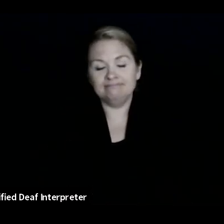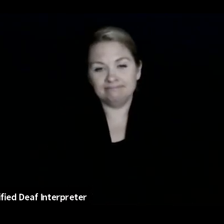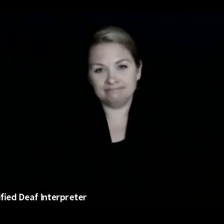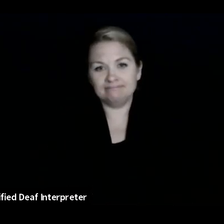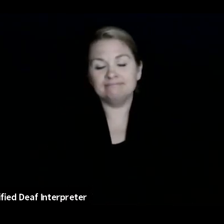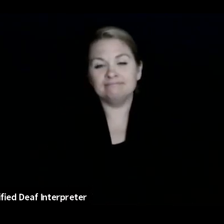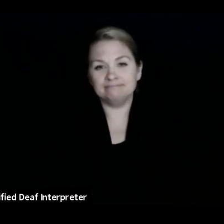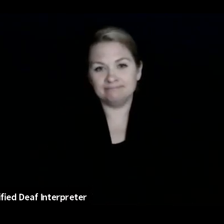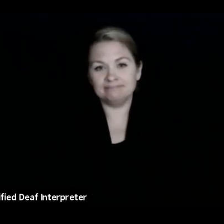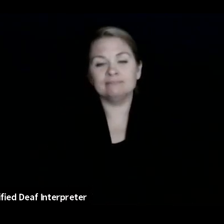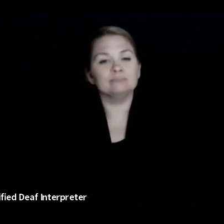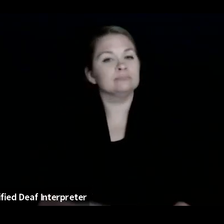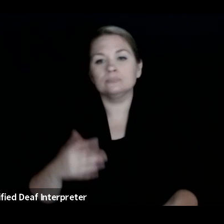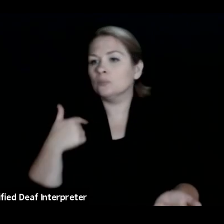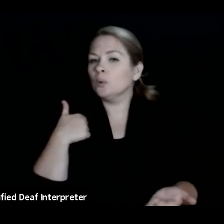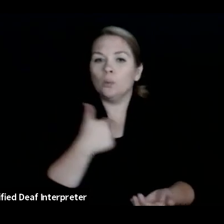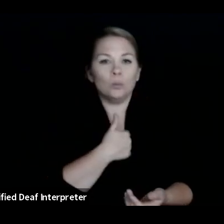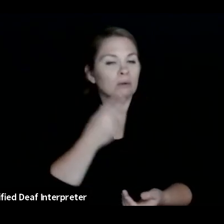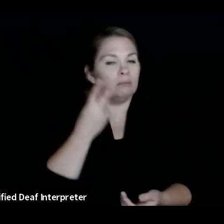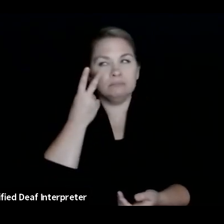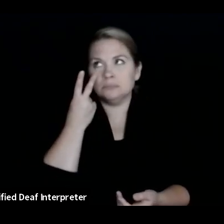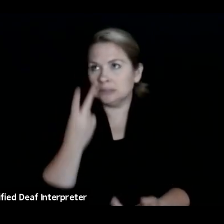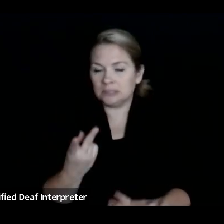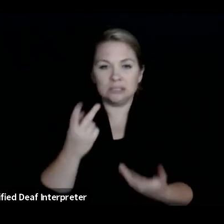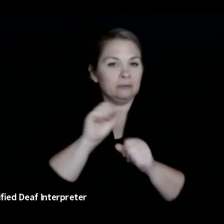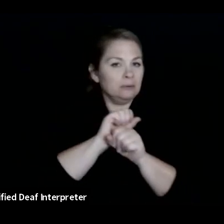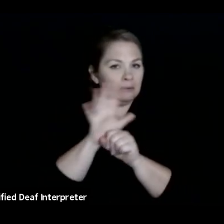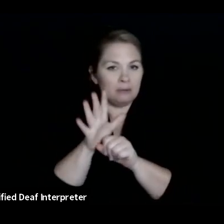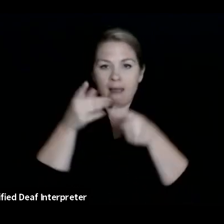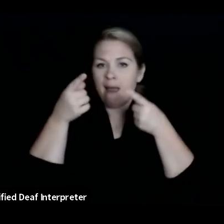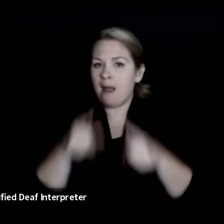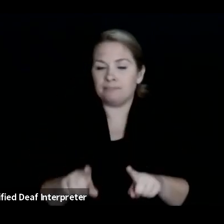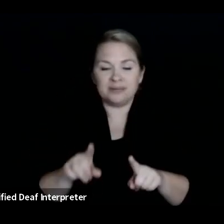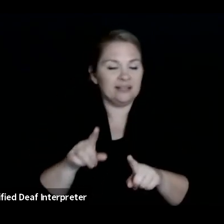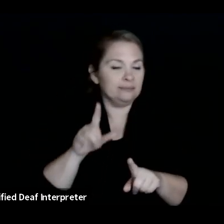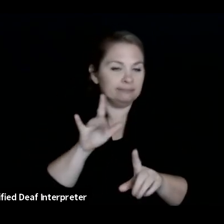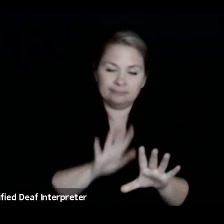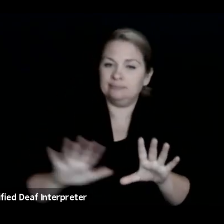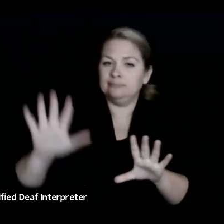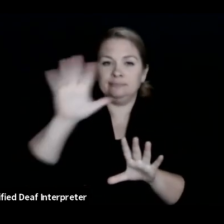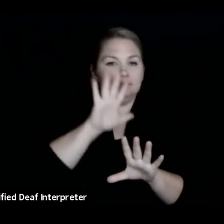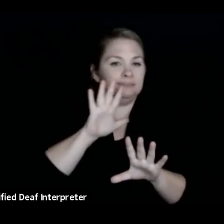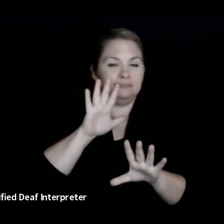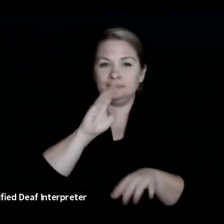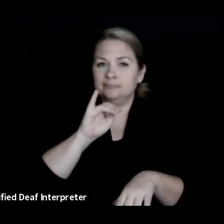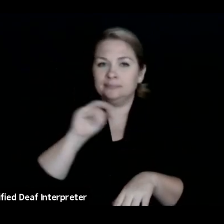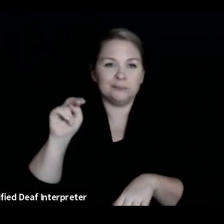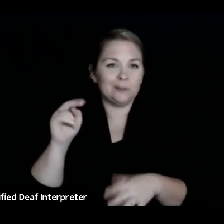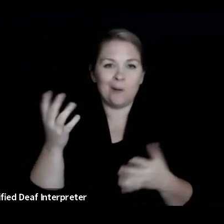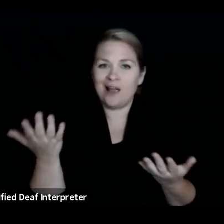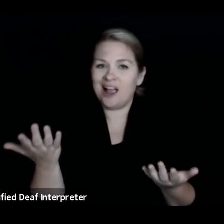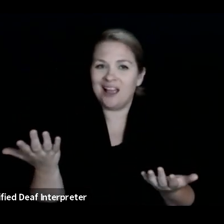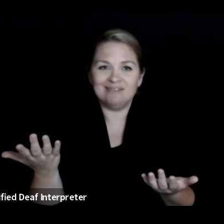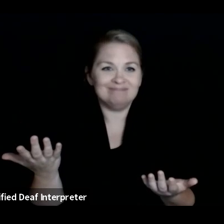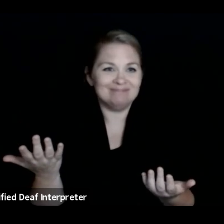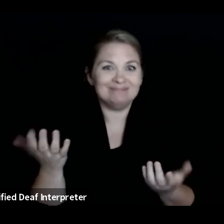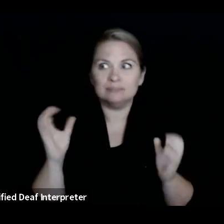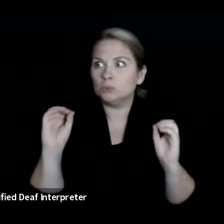state. So no area is without activity, and even some areas in greater Minnesota